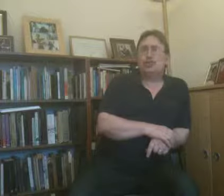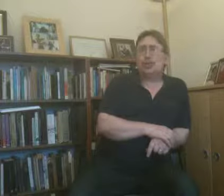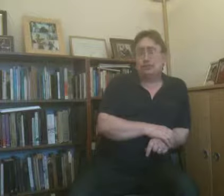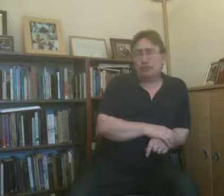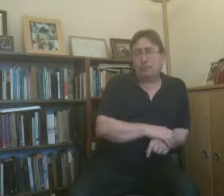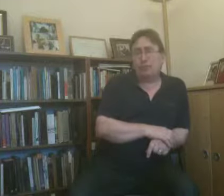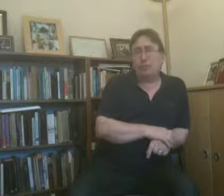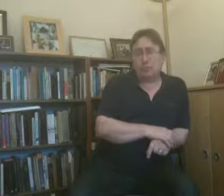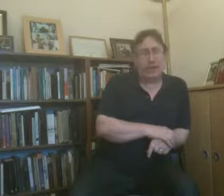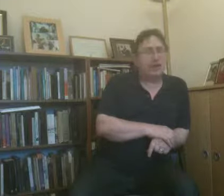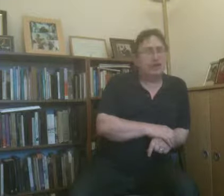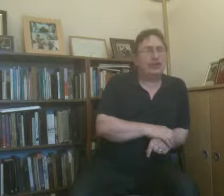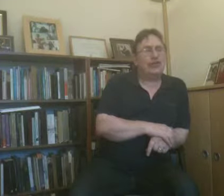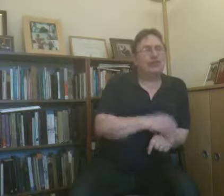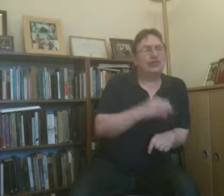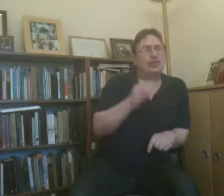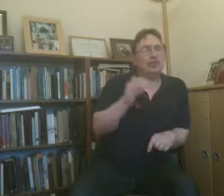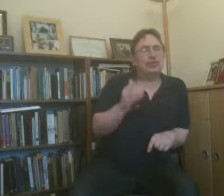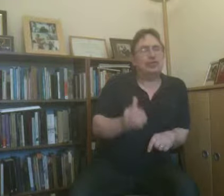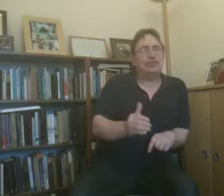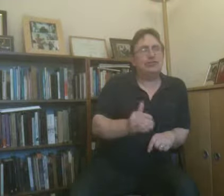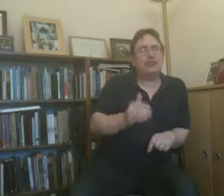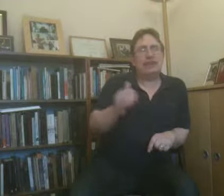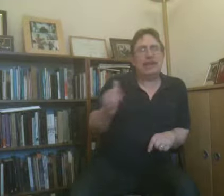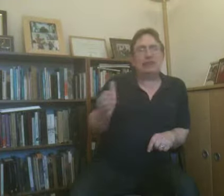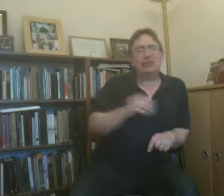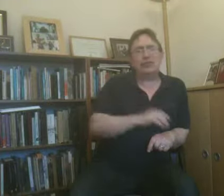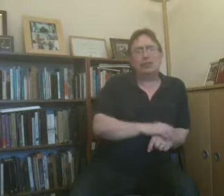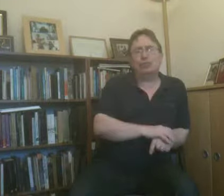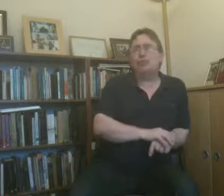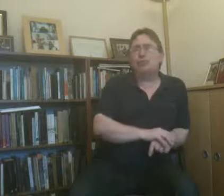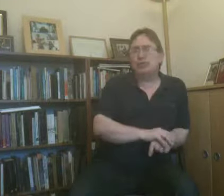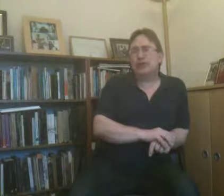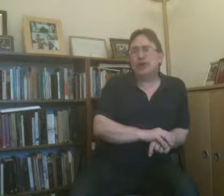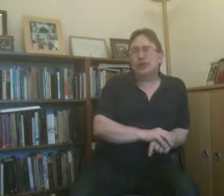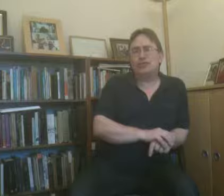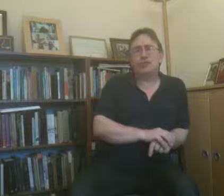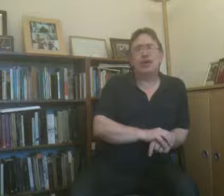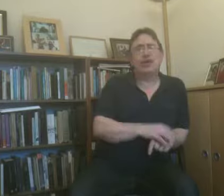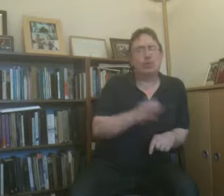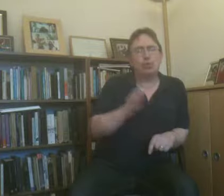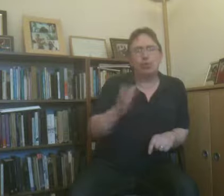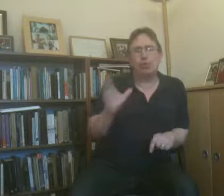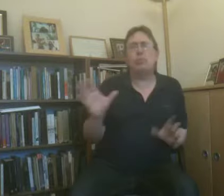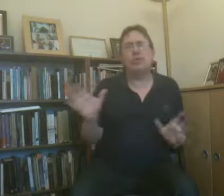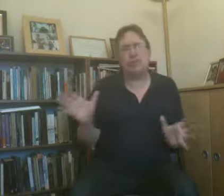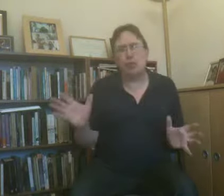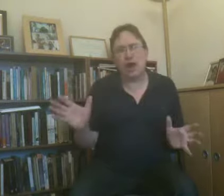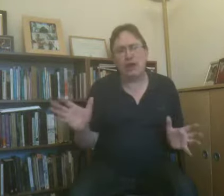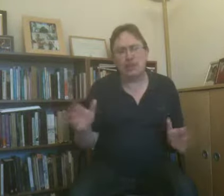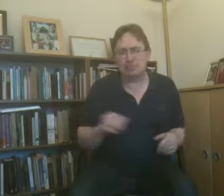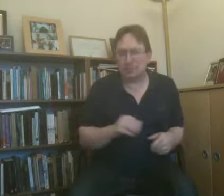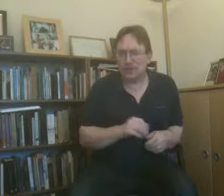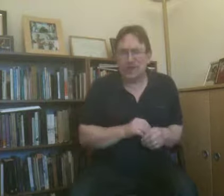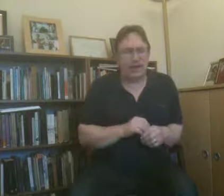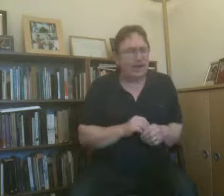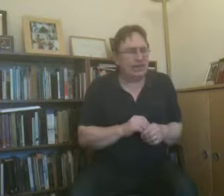John chapter 4 tells the story of Jesus' encounter with a woman of Samaria, the woman at the well. It's